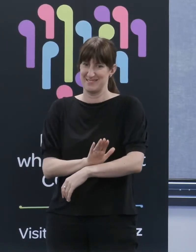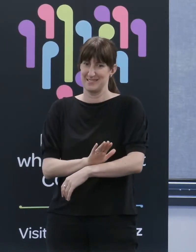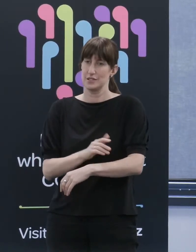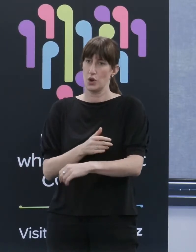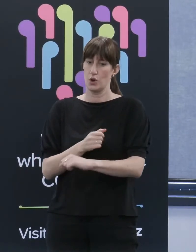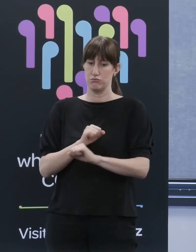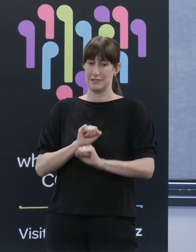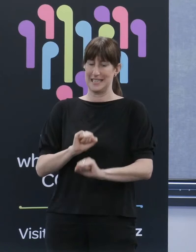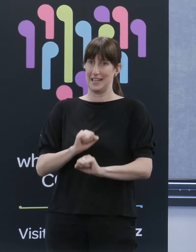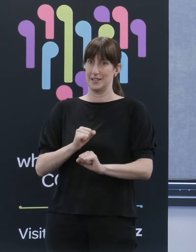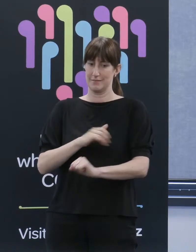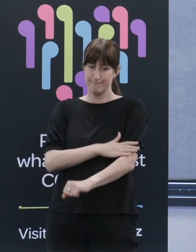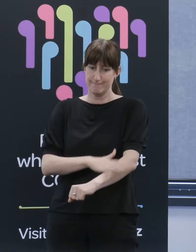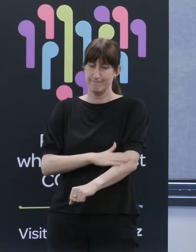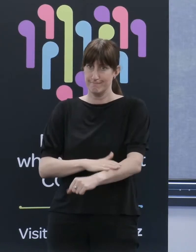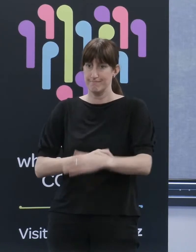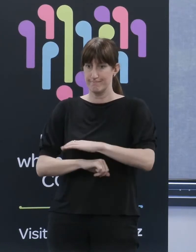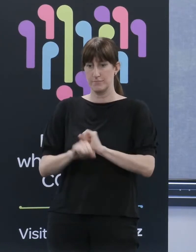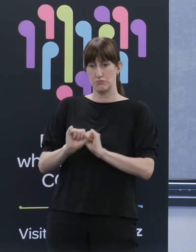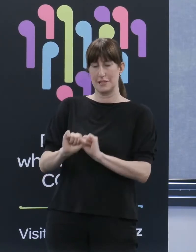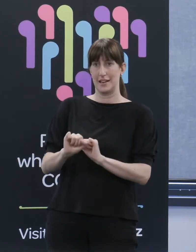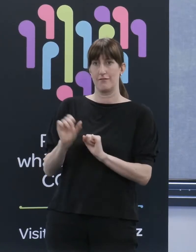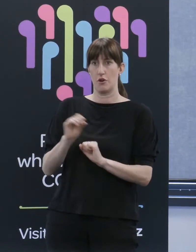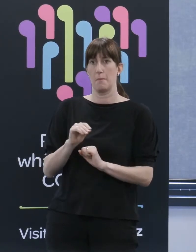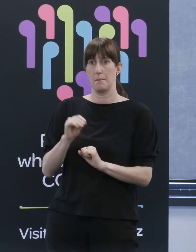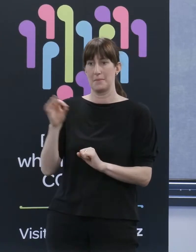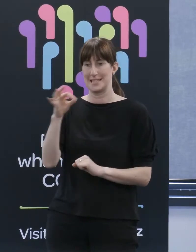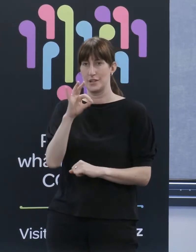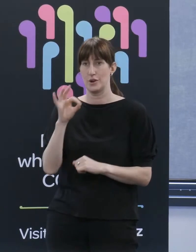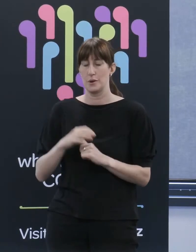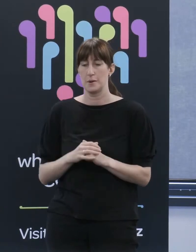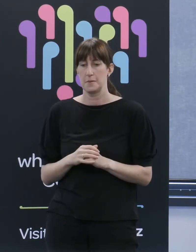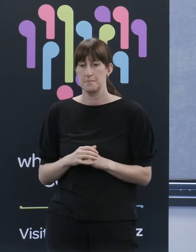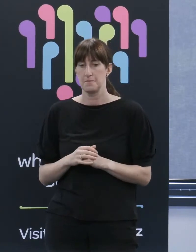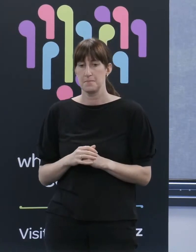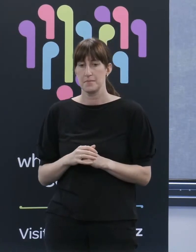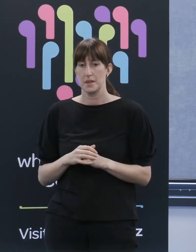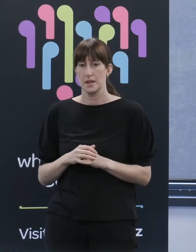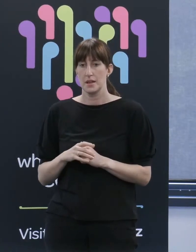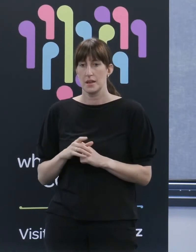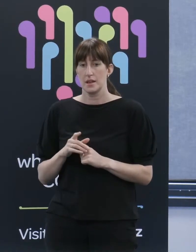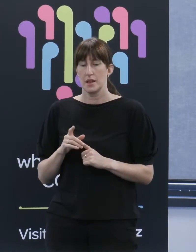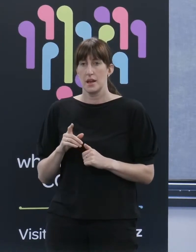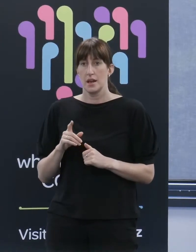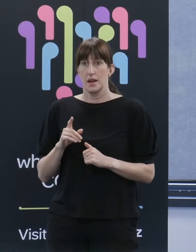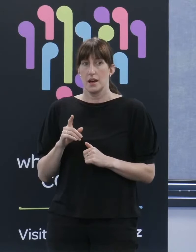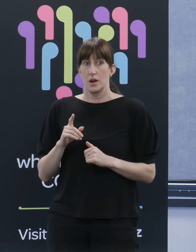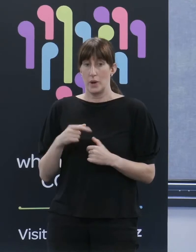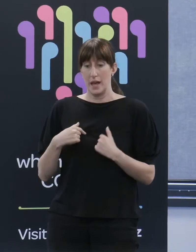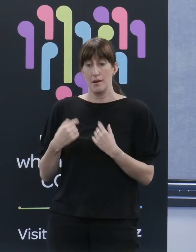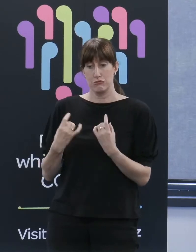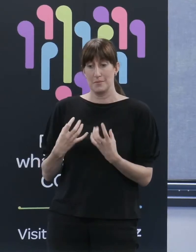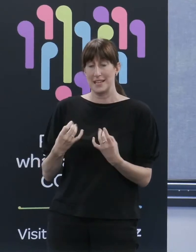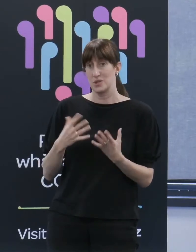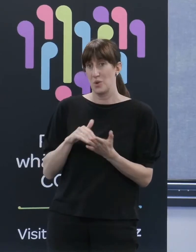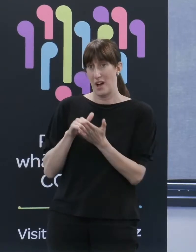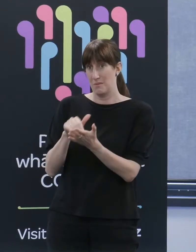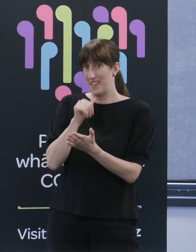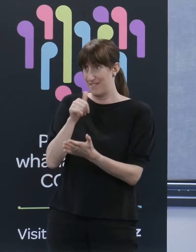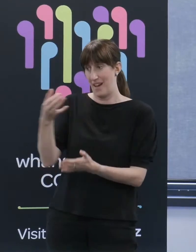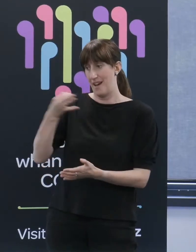outbreaks of dengue or leptospirosis. But of course, as we have done with COVID, we're always prepared to help if